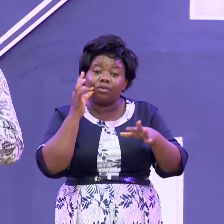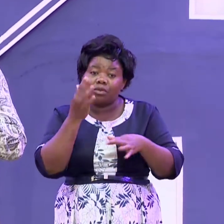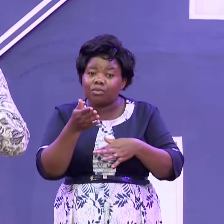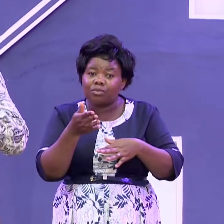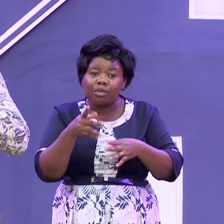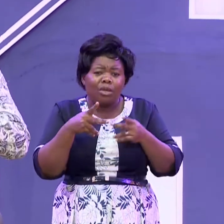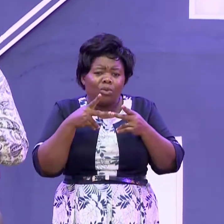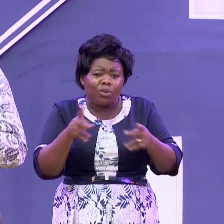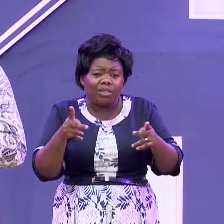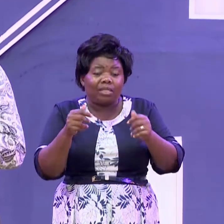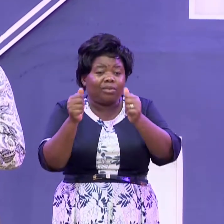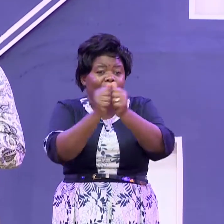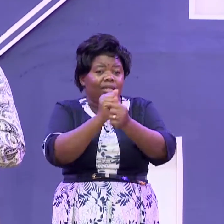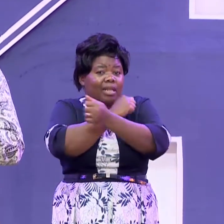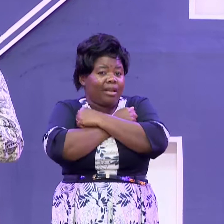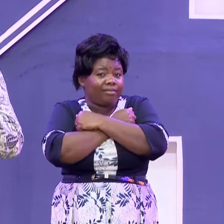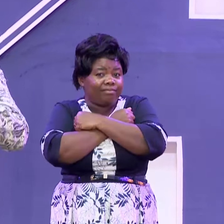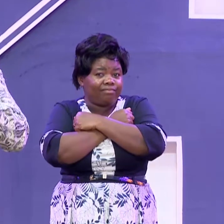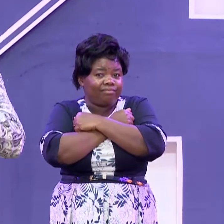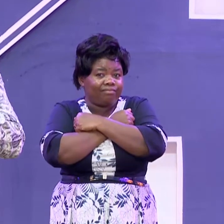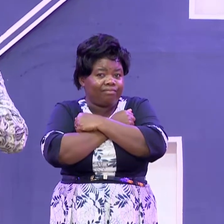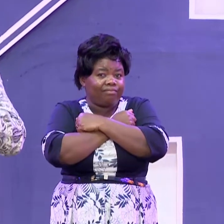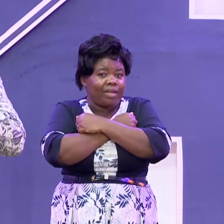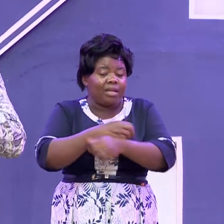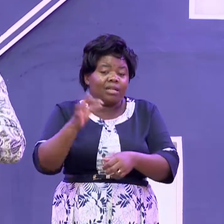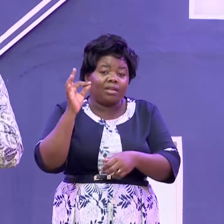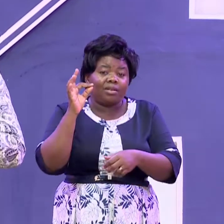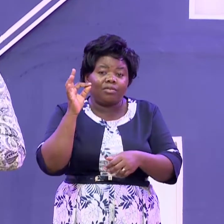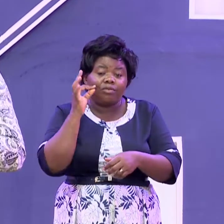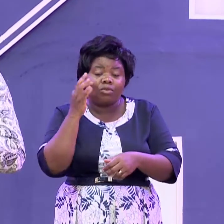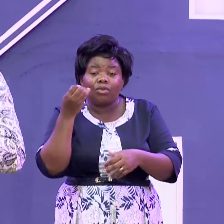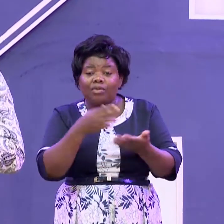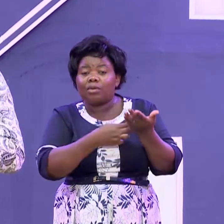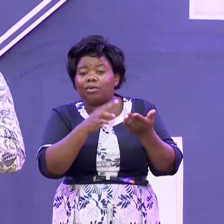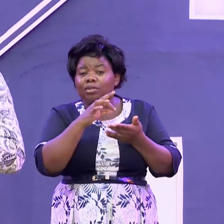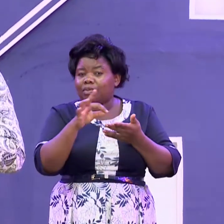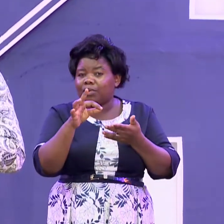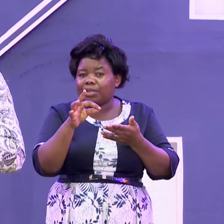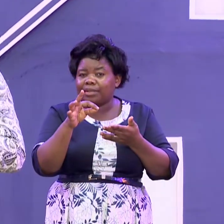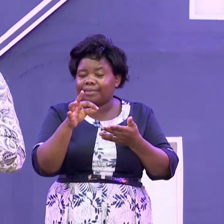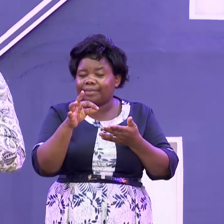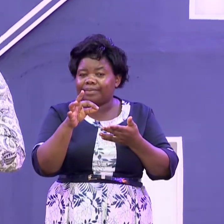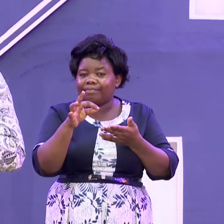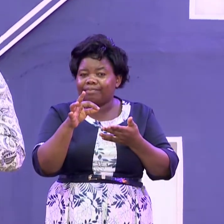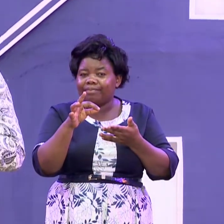We started with love as the fruit of the Spirit.